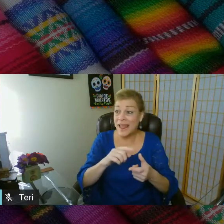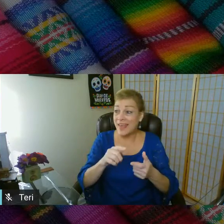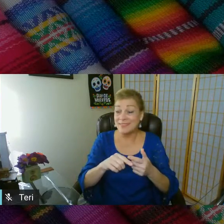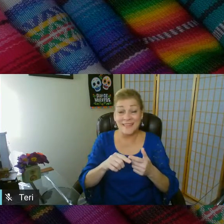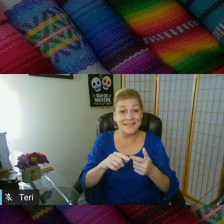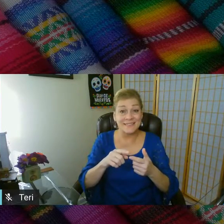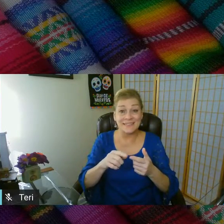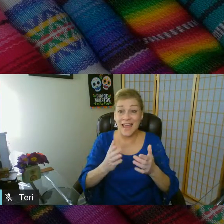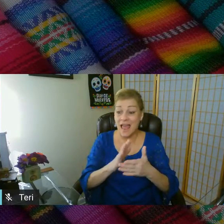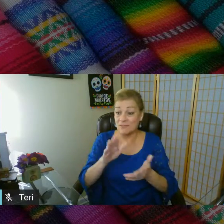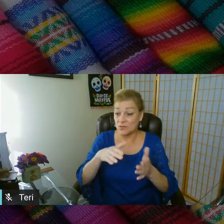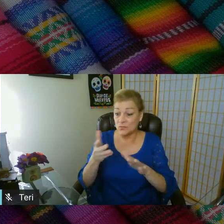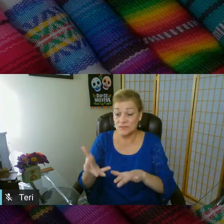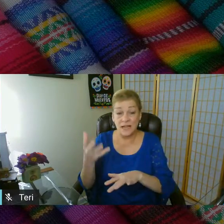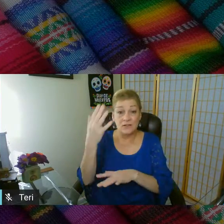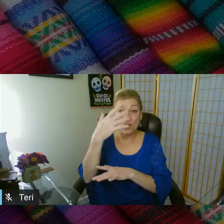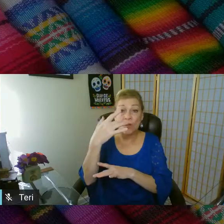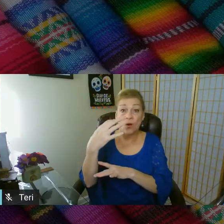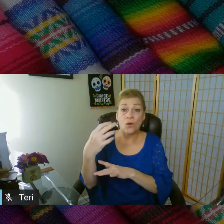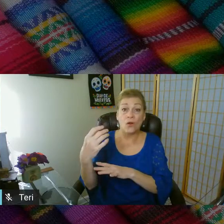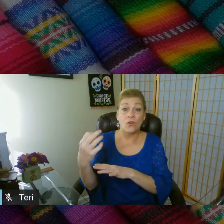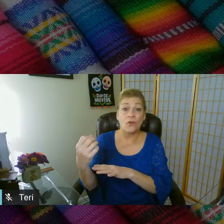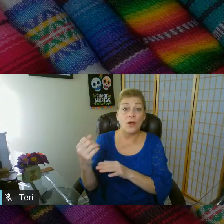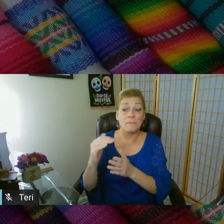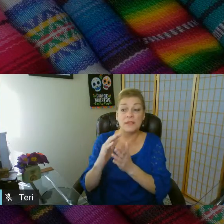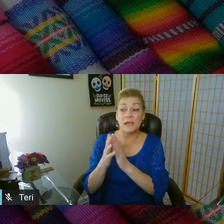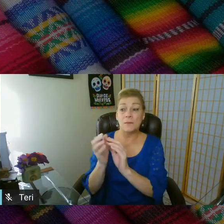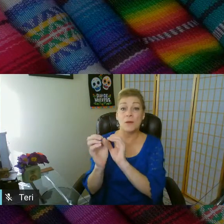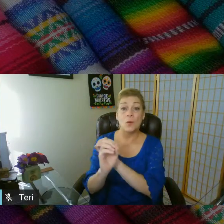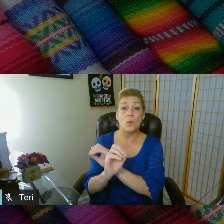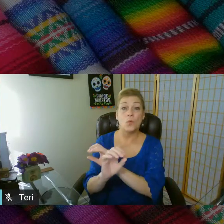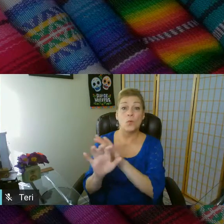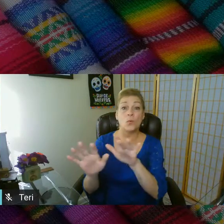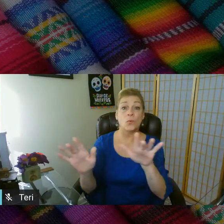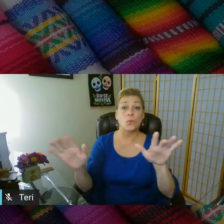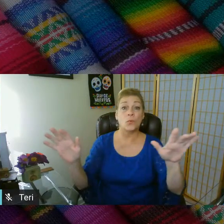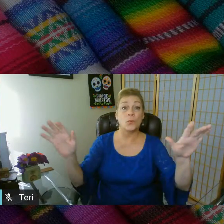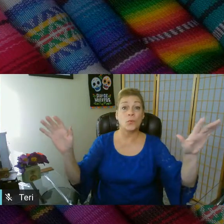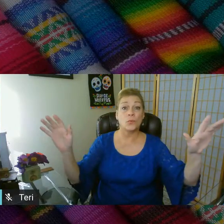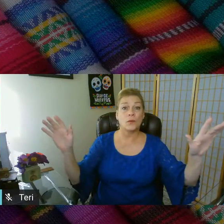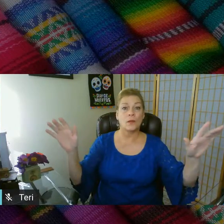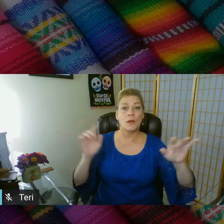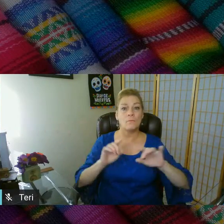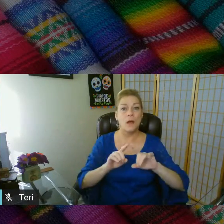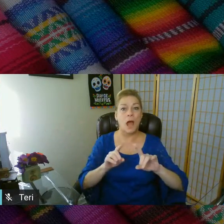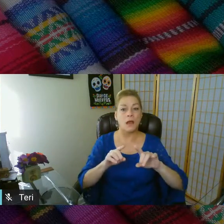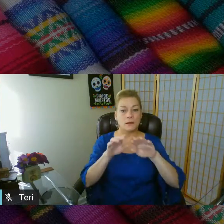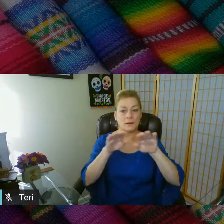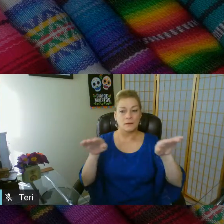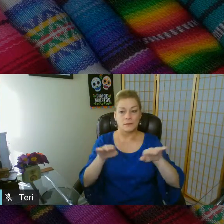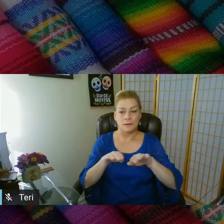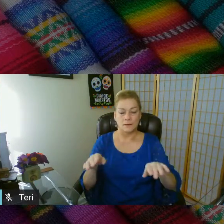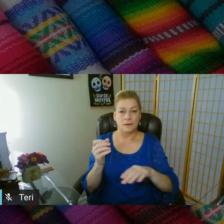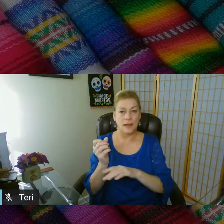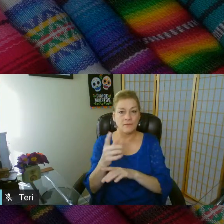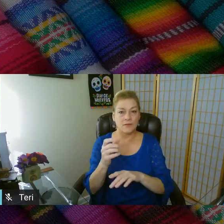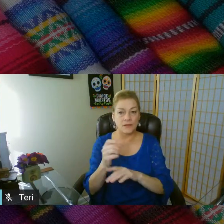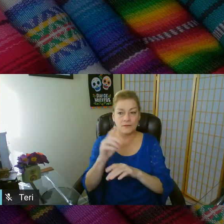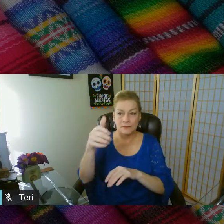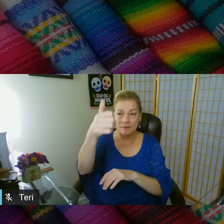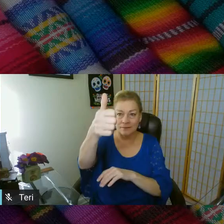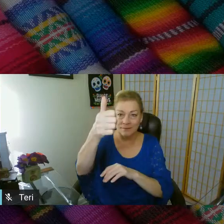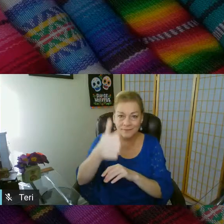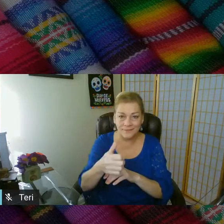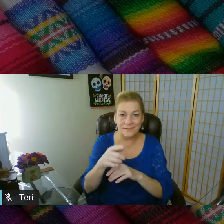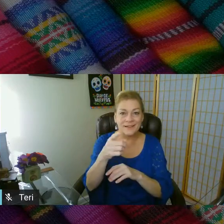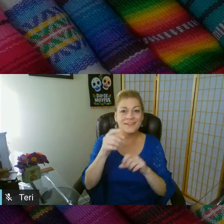of wisp away into nothingness. So as long as you are remembered on the ofrenda from year to year, then you get to cross the